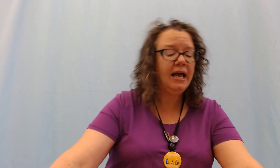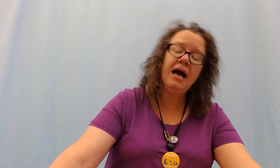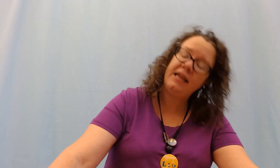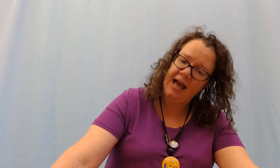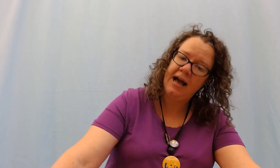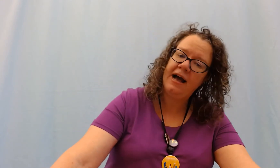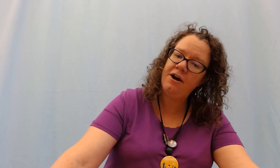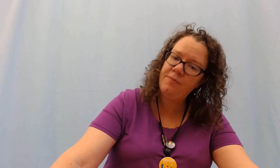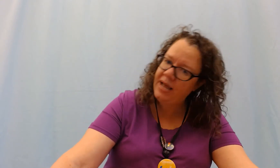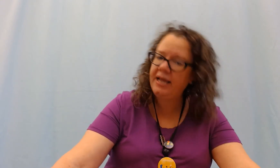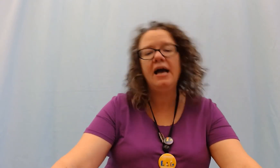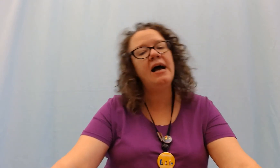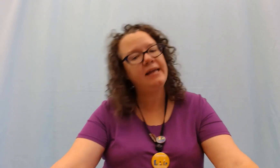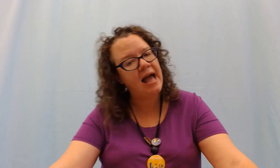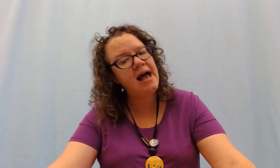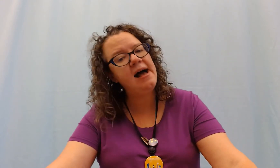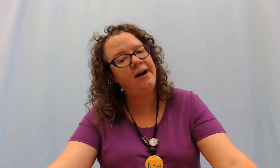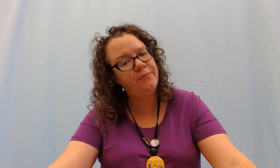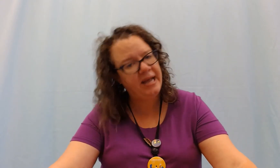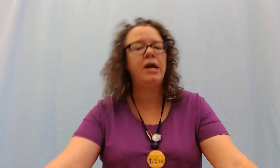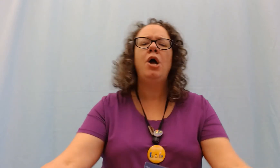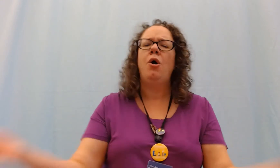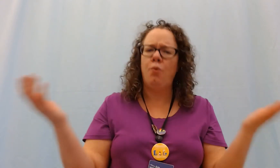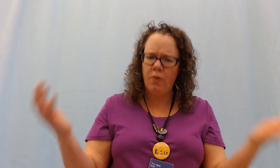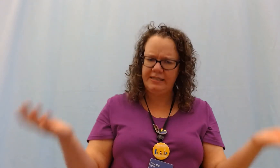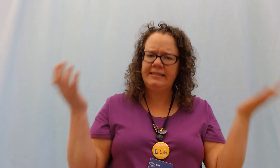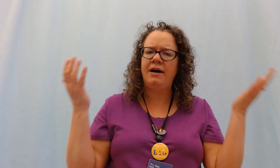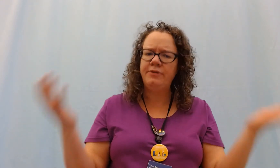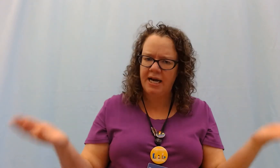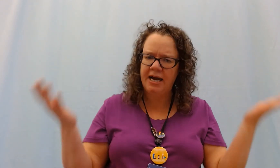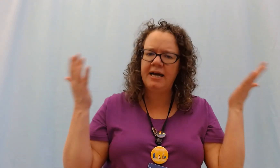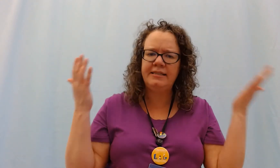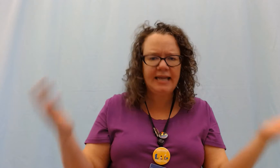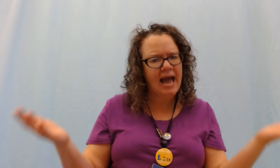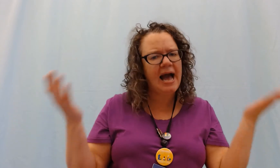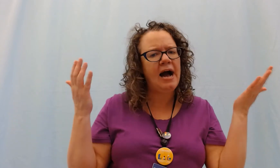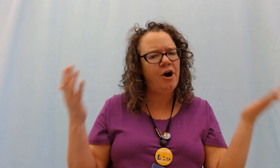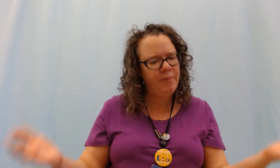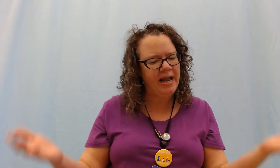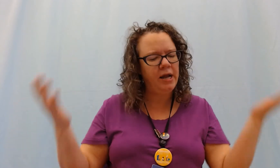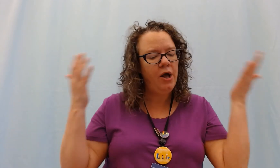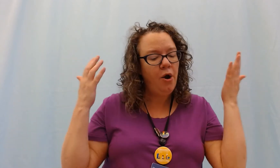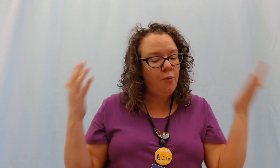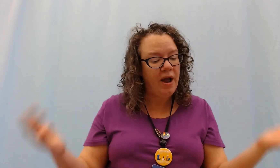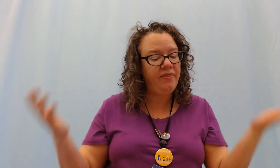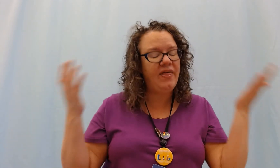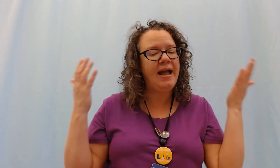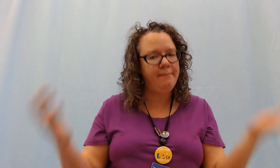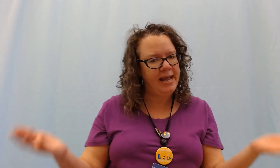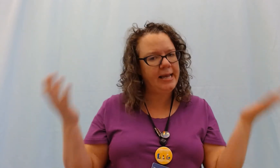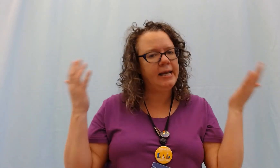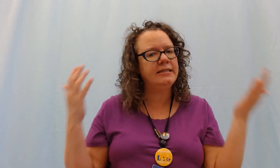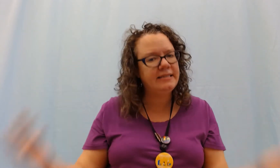A cow make, a cow make. What sound does a cow make when they make a